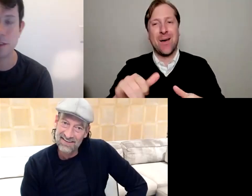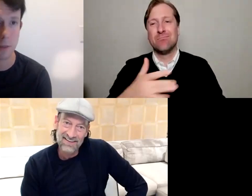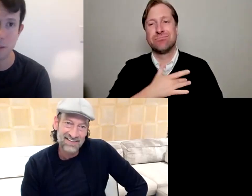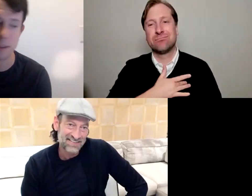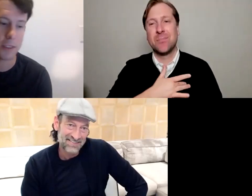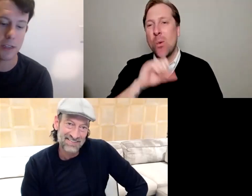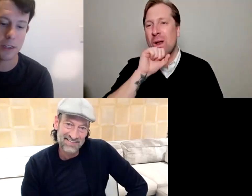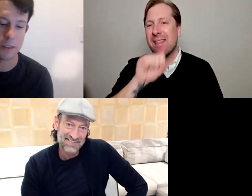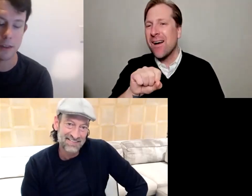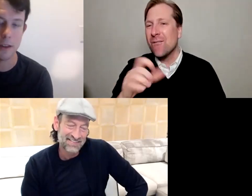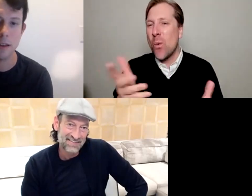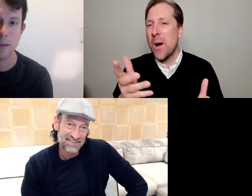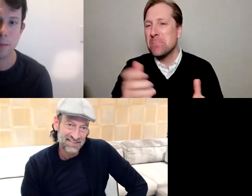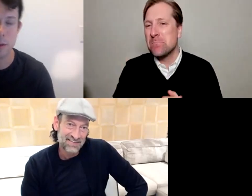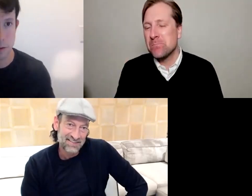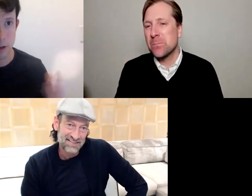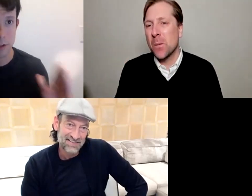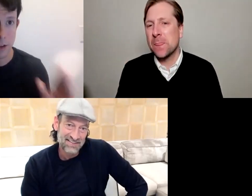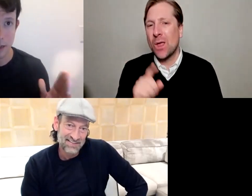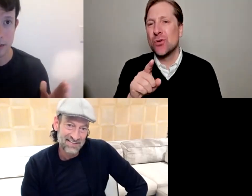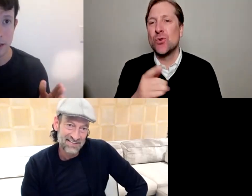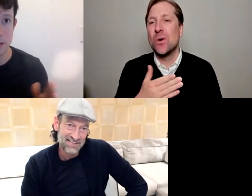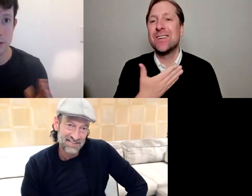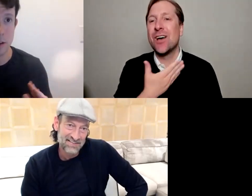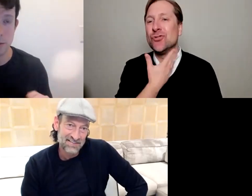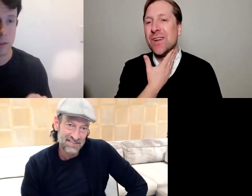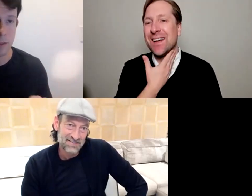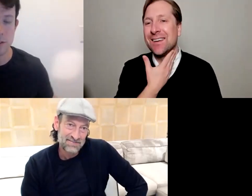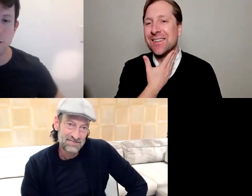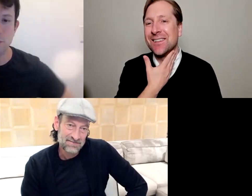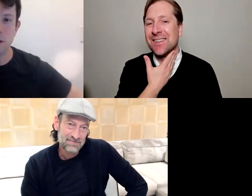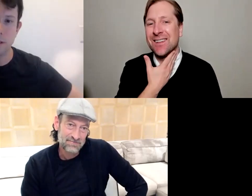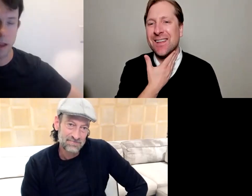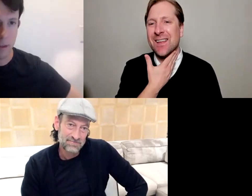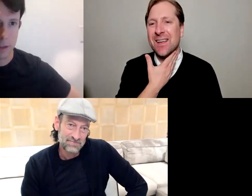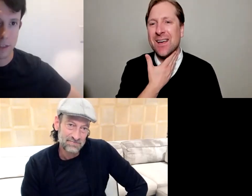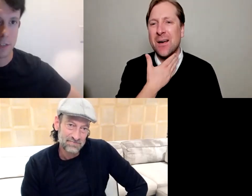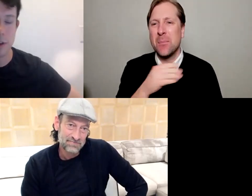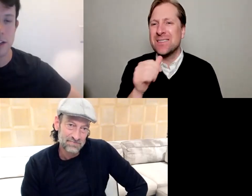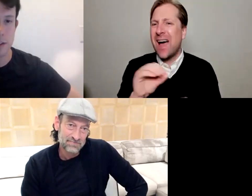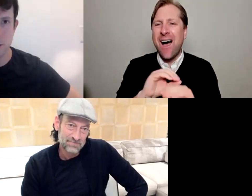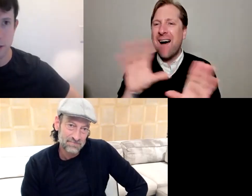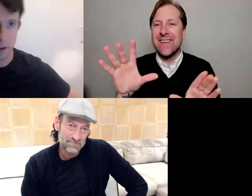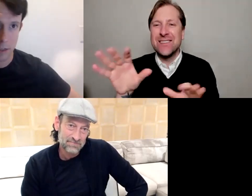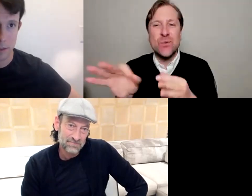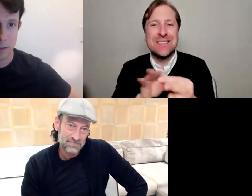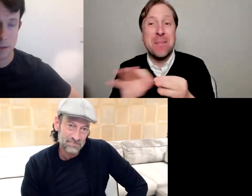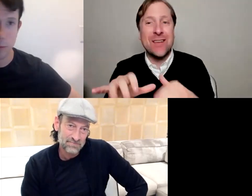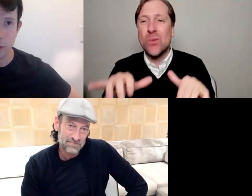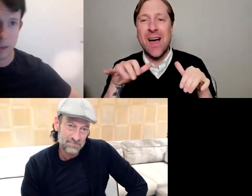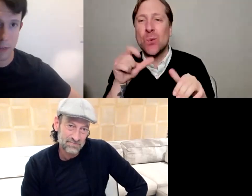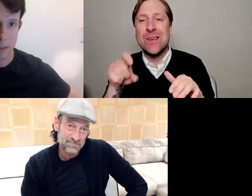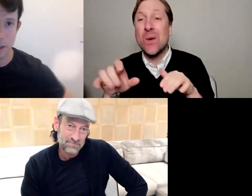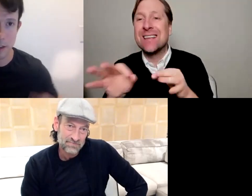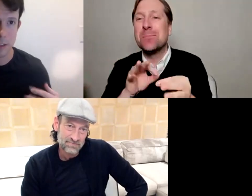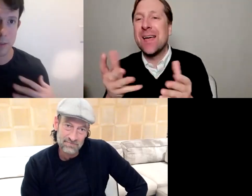love so much about that scene is you touch her neck, and there's no, there's no obvious explanation to the audience what